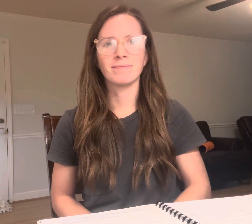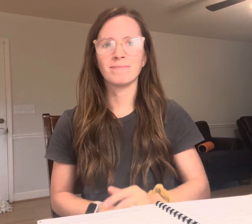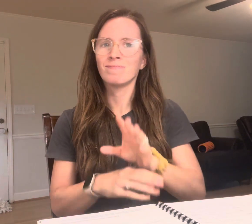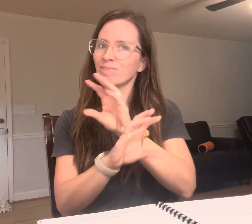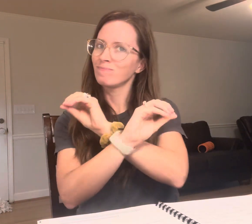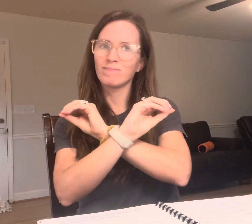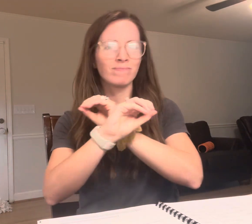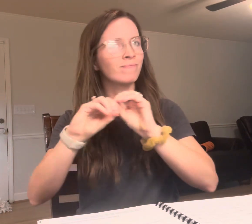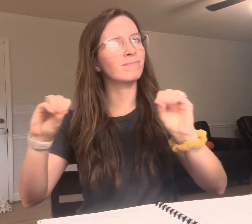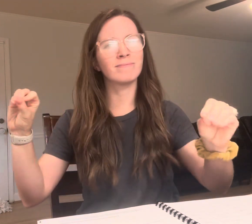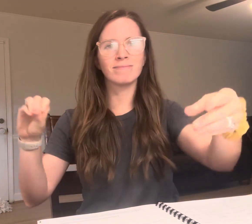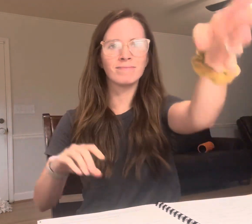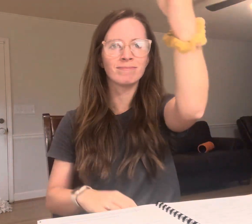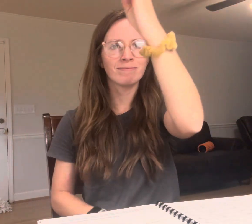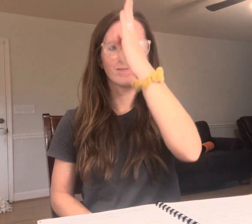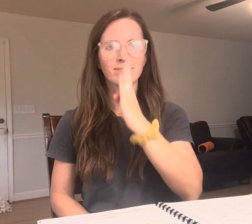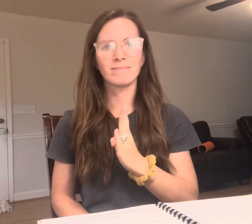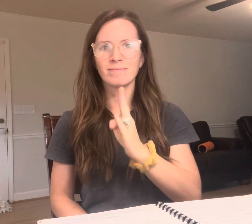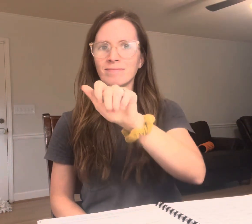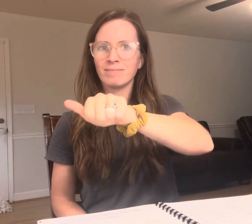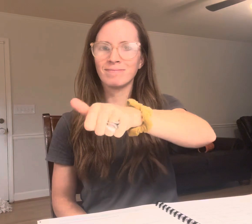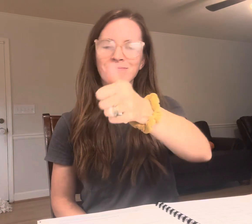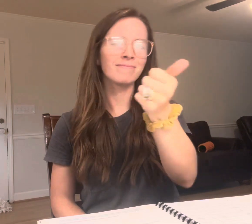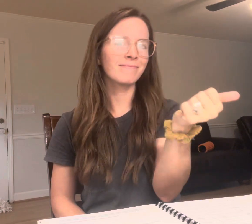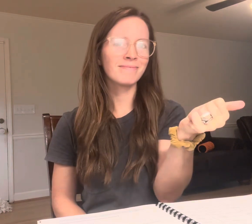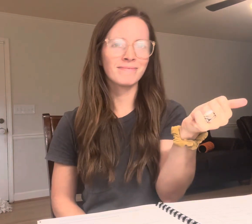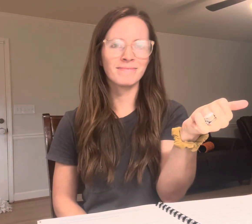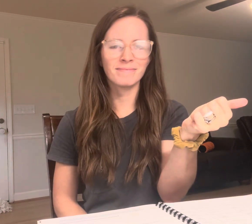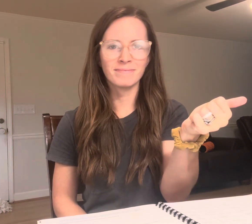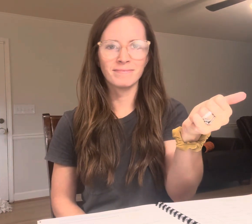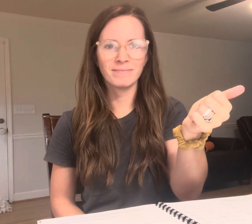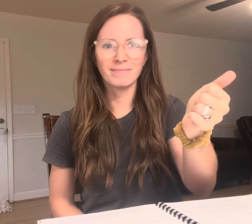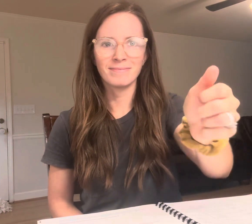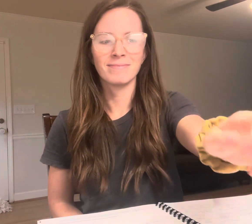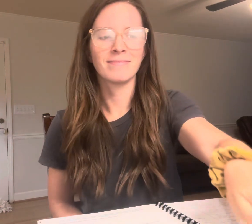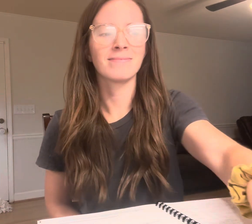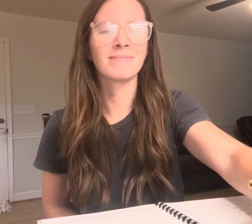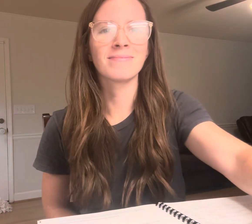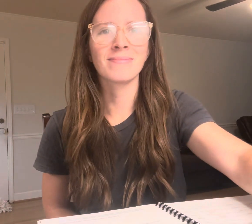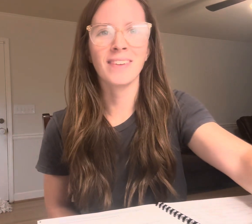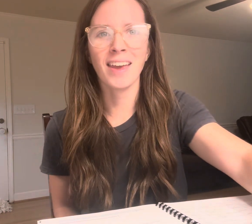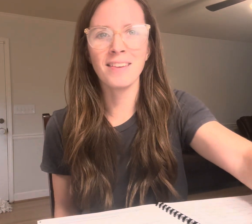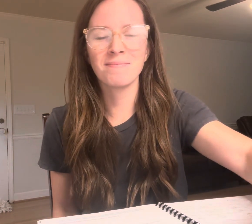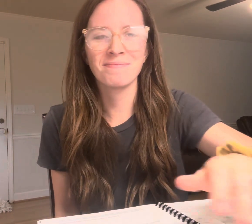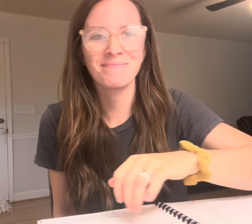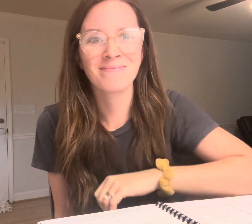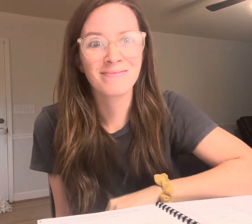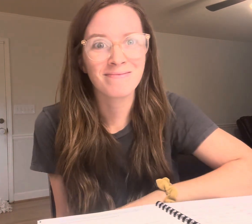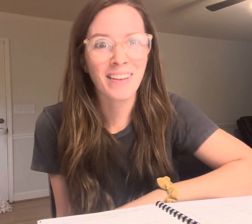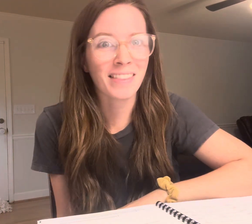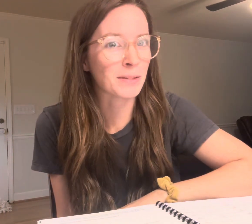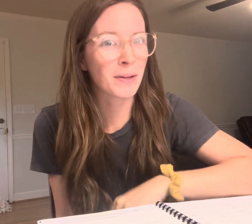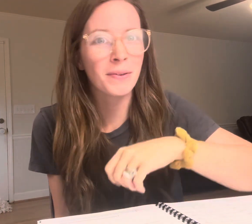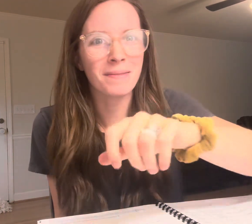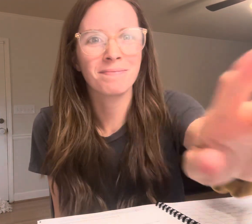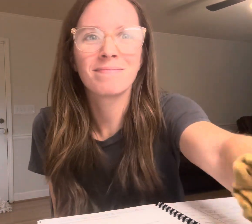Do not have other gods besides me. Do not make enough. That's week 3.